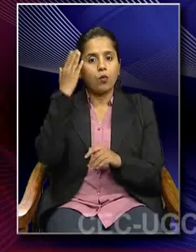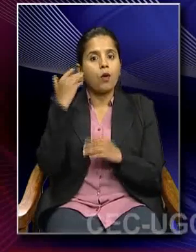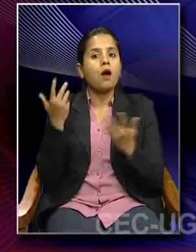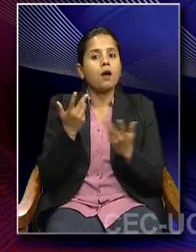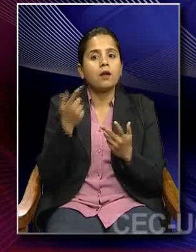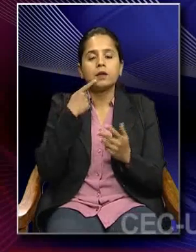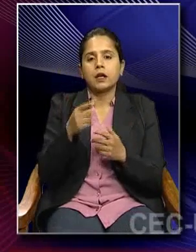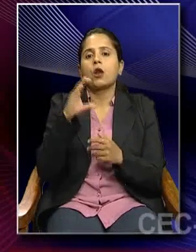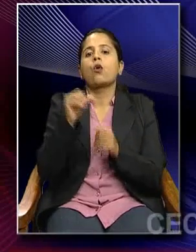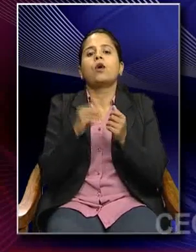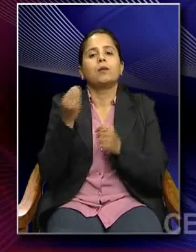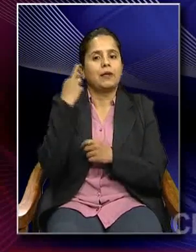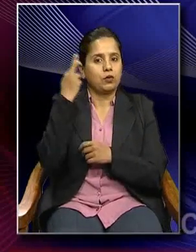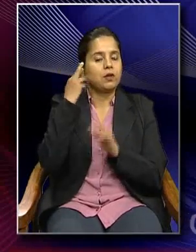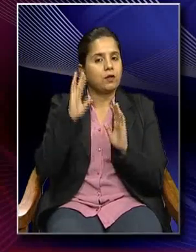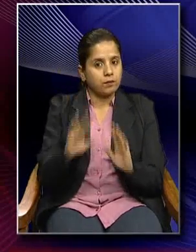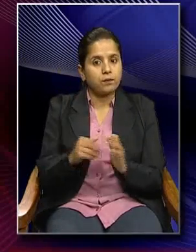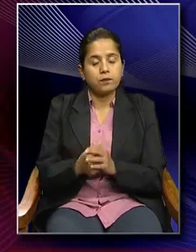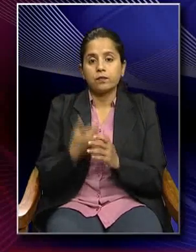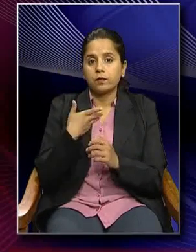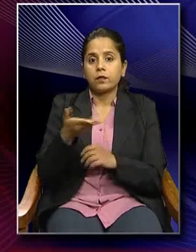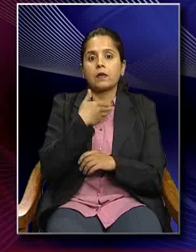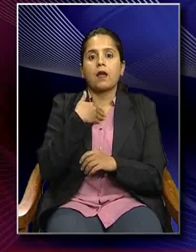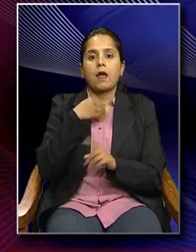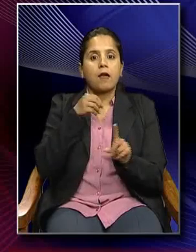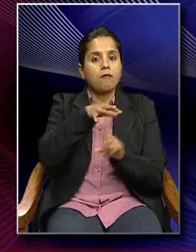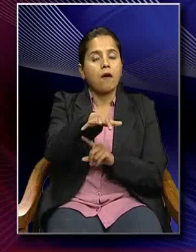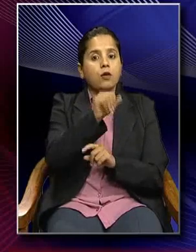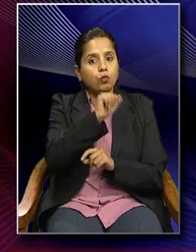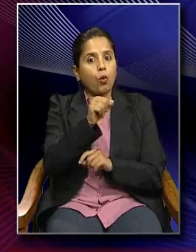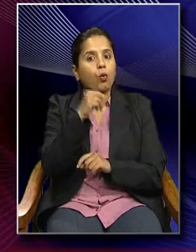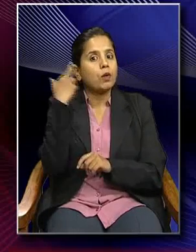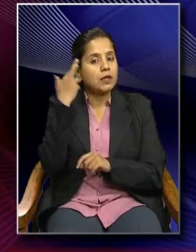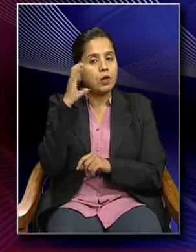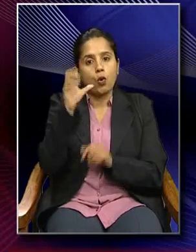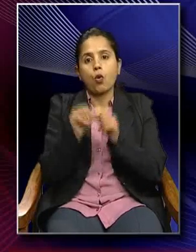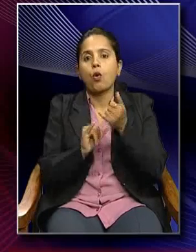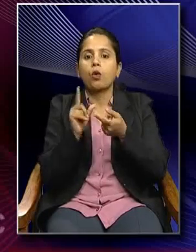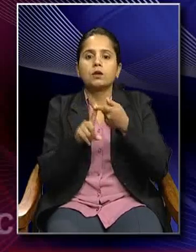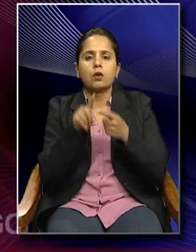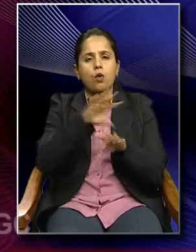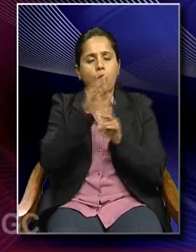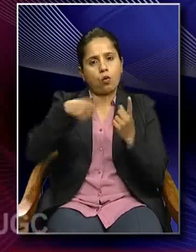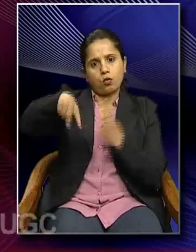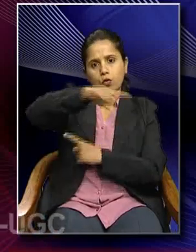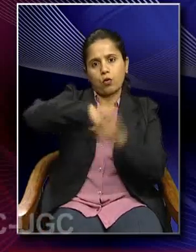been a cause, since we are the effects of that cause, and everything that you see around